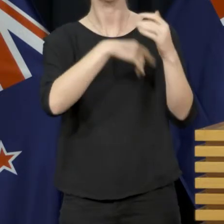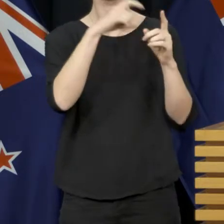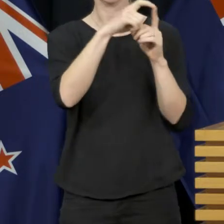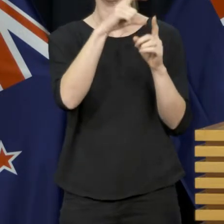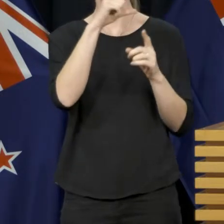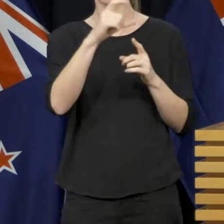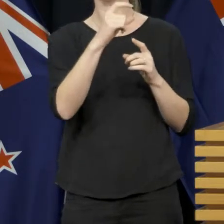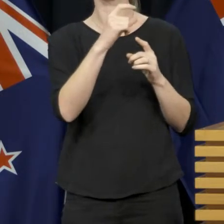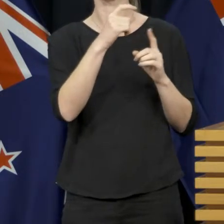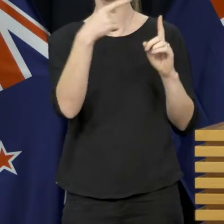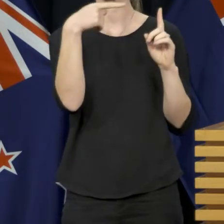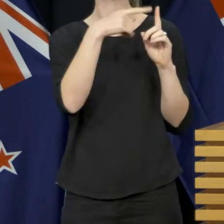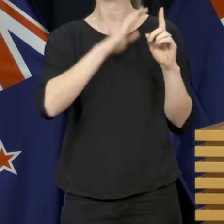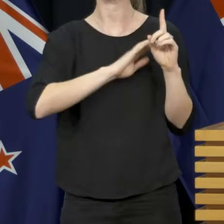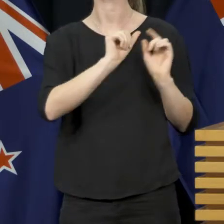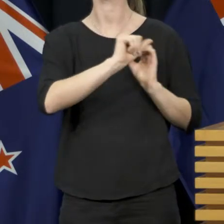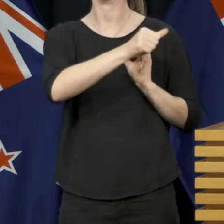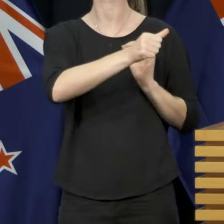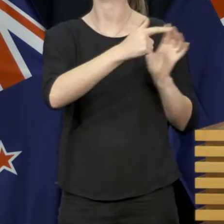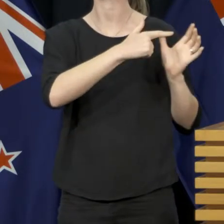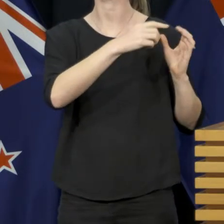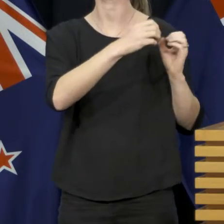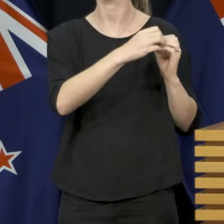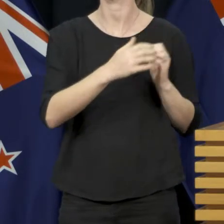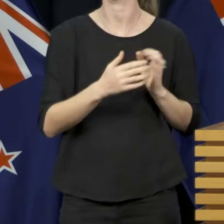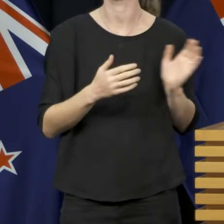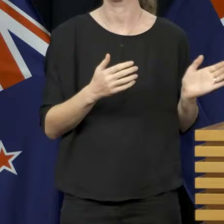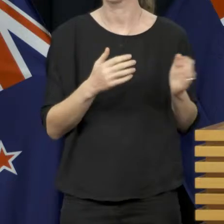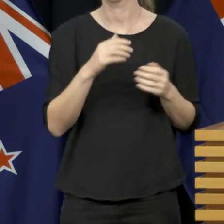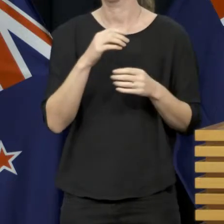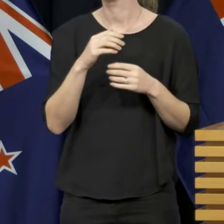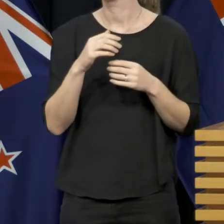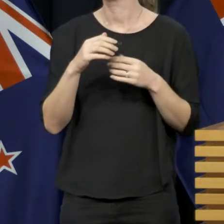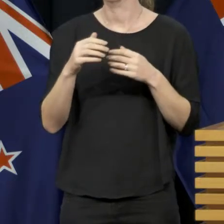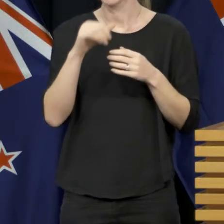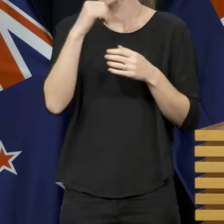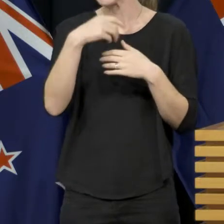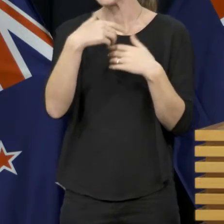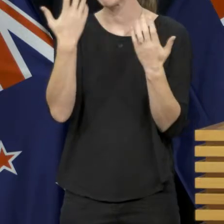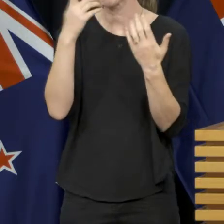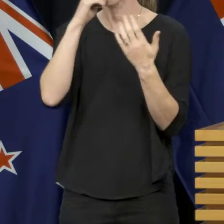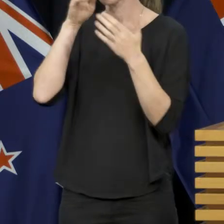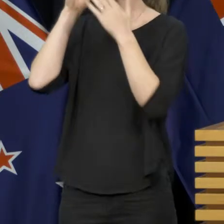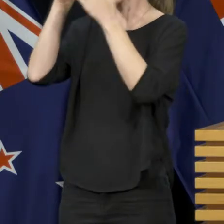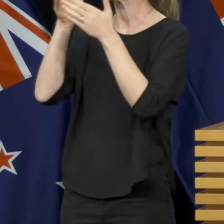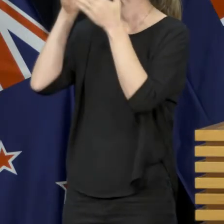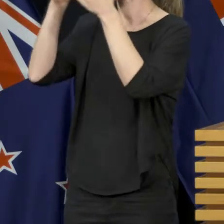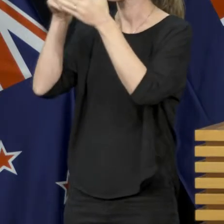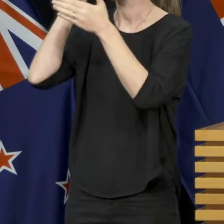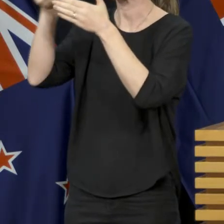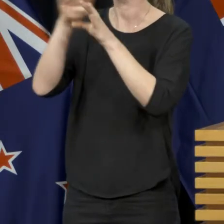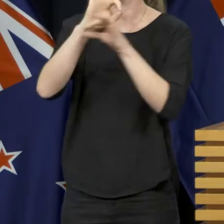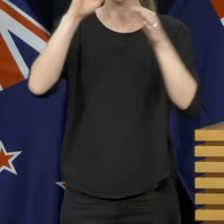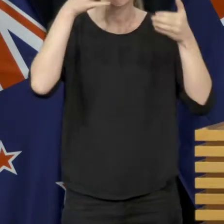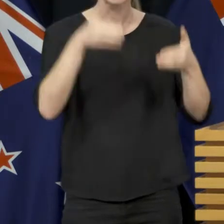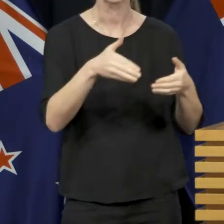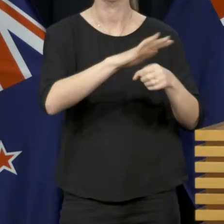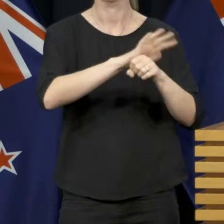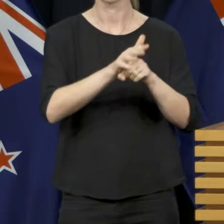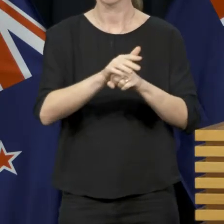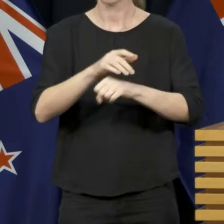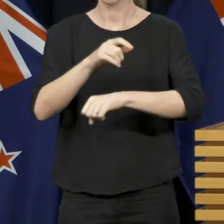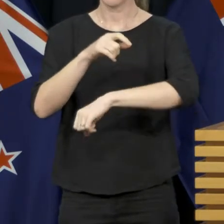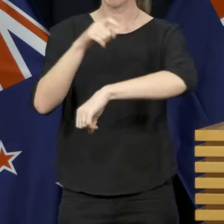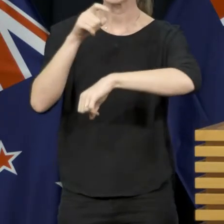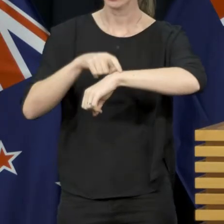Look, regardless, anything that acts as a distraction, anything that takes away our time, effort and energy from